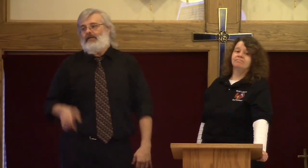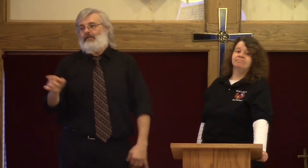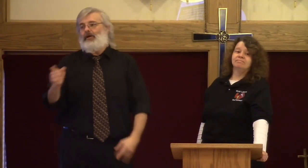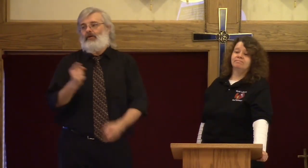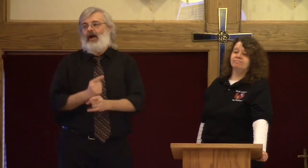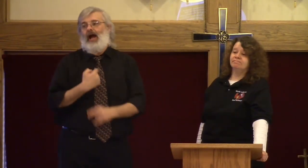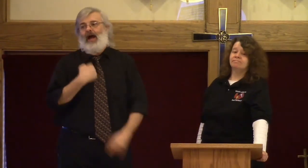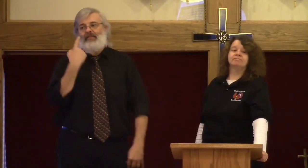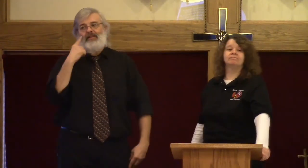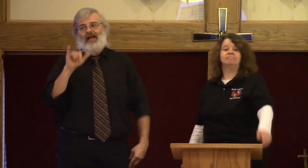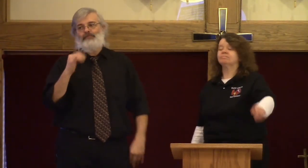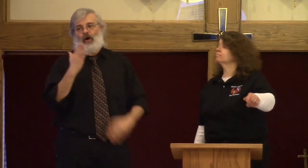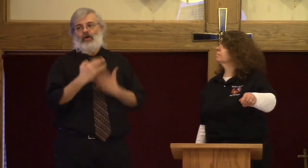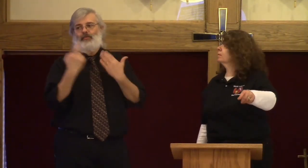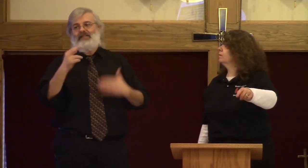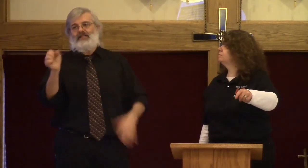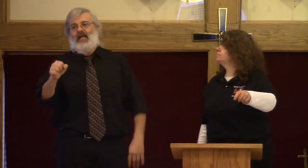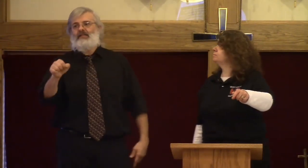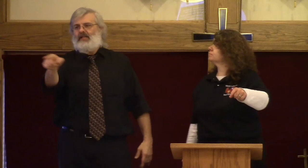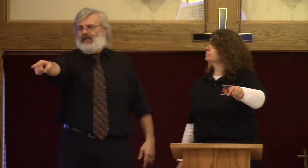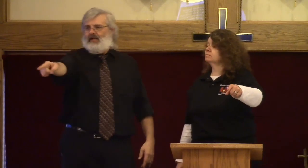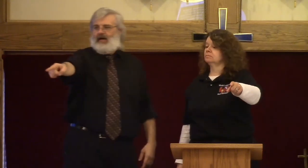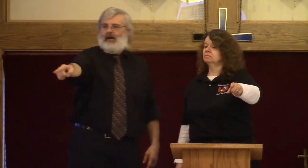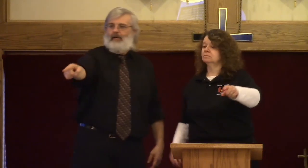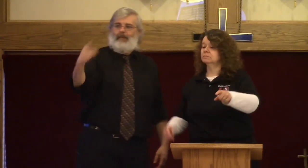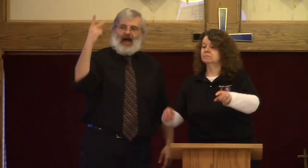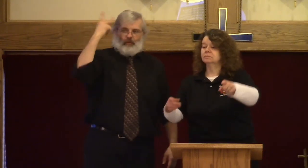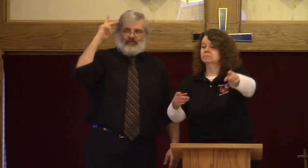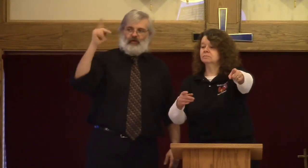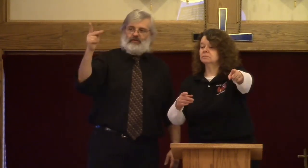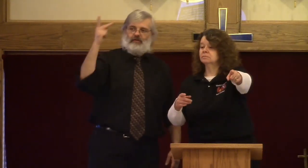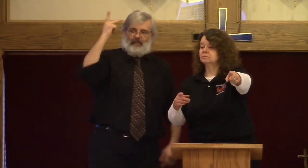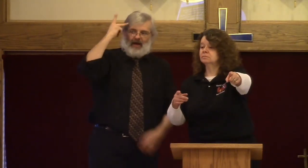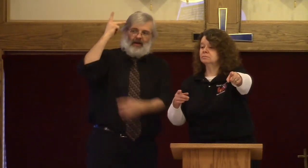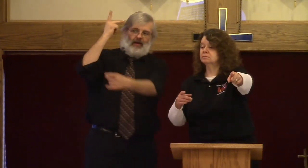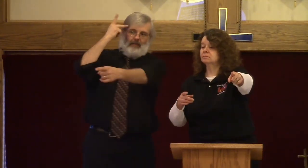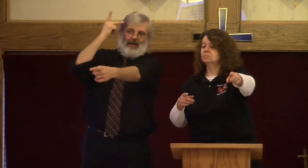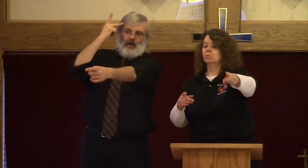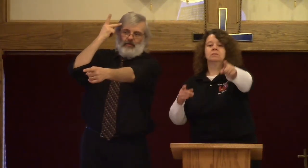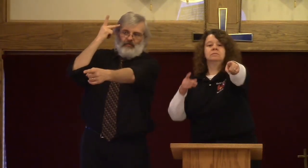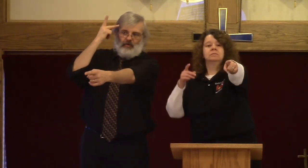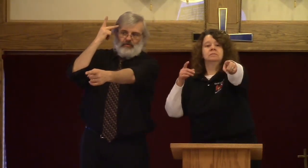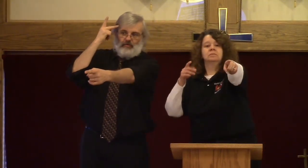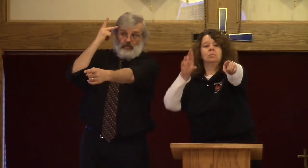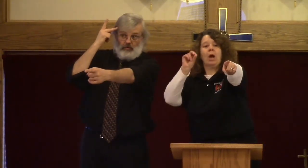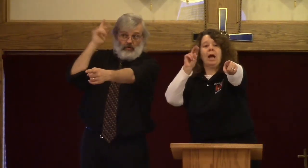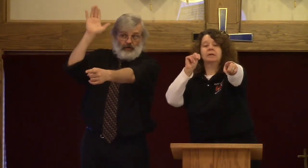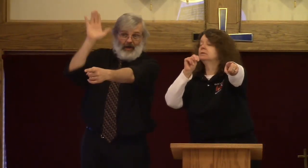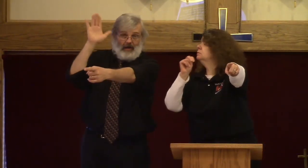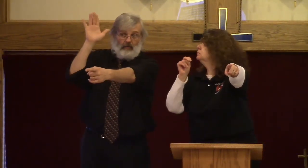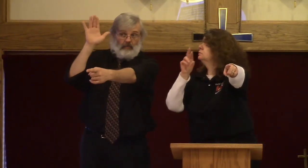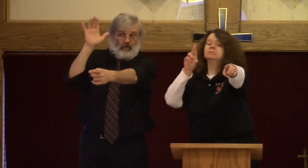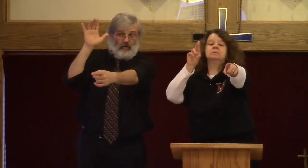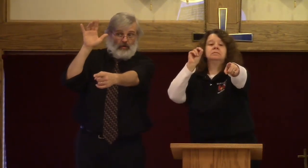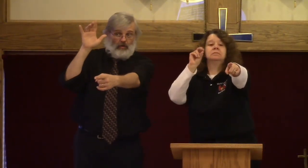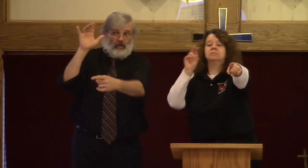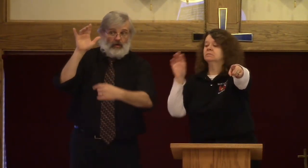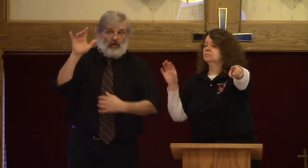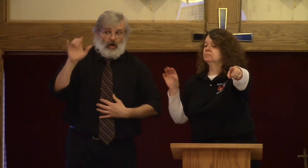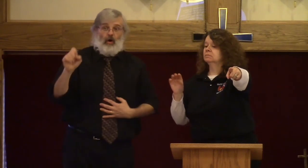But you're right. I think that's part of the reason. Yeah. Pat was first. Pat was first. You get your hand up? Oh,